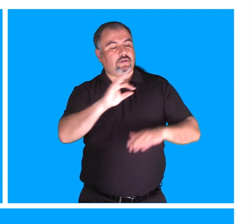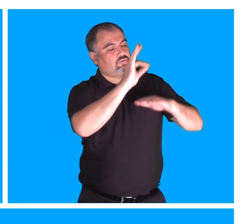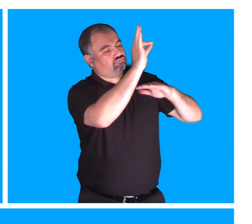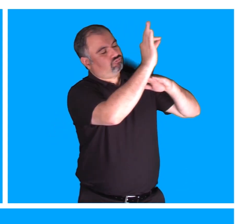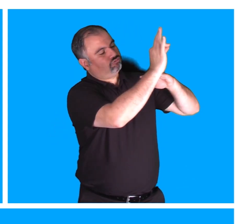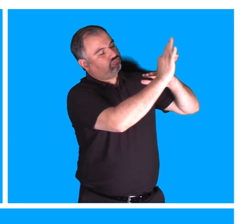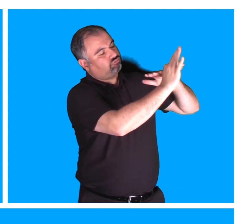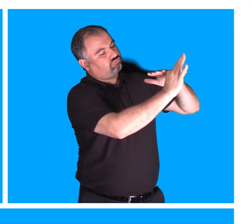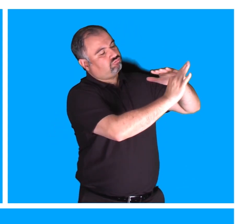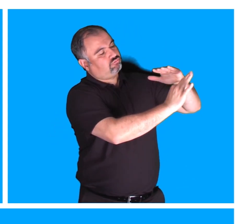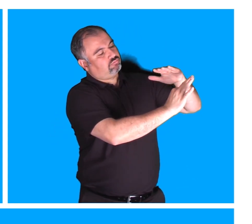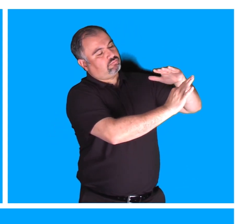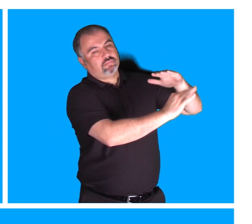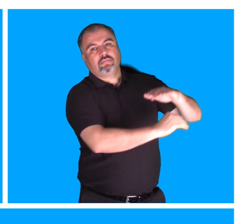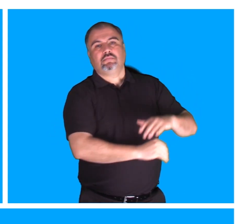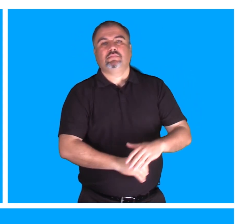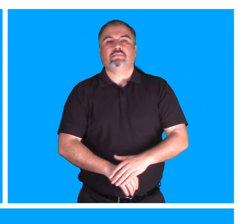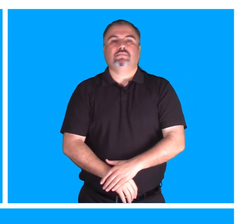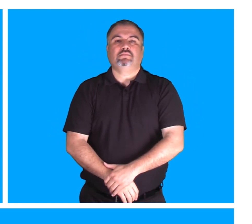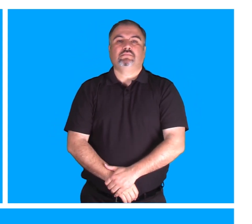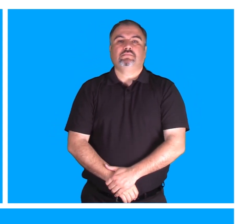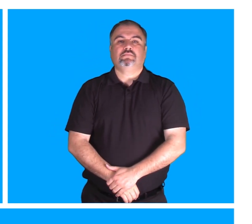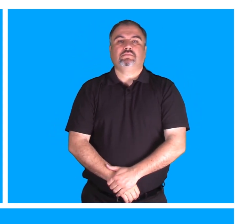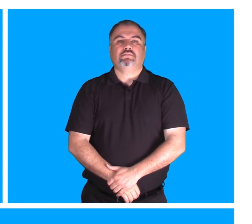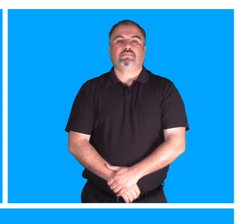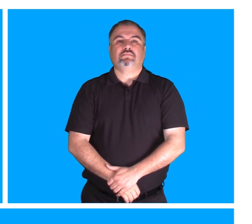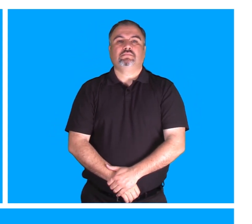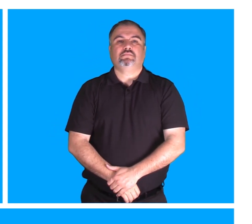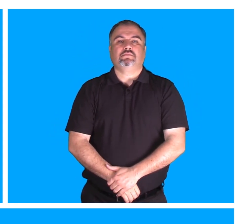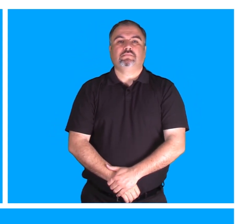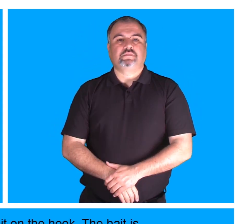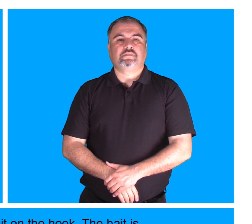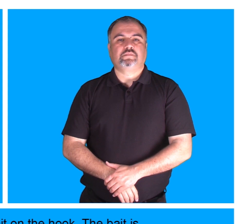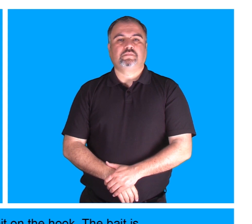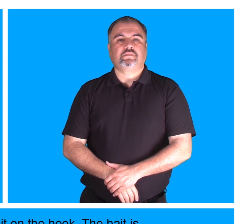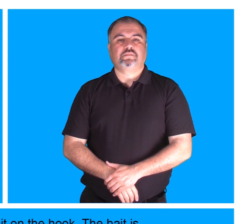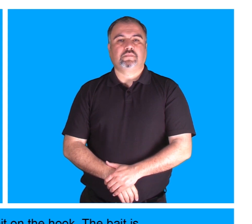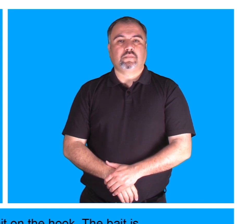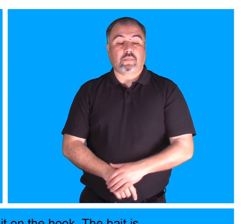And here is another shot of the sunset.